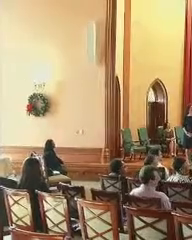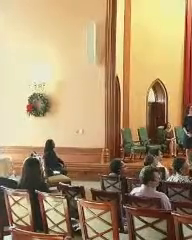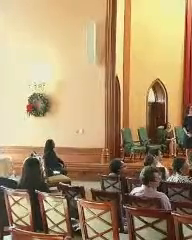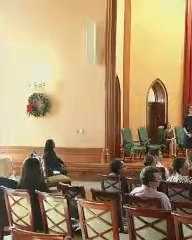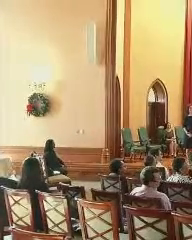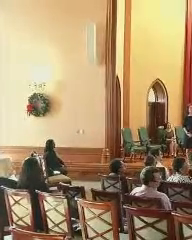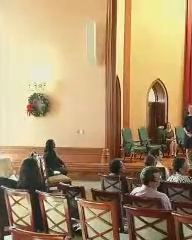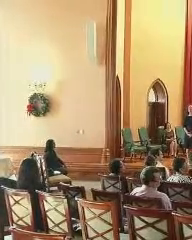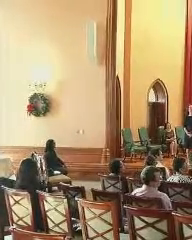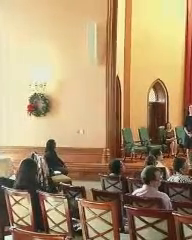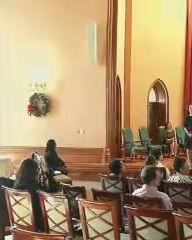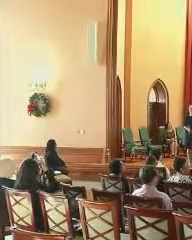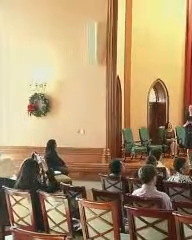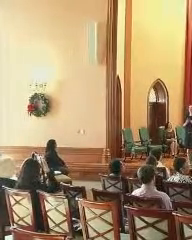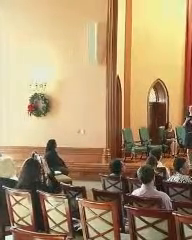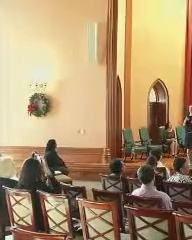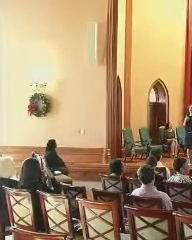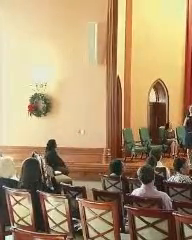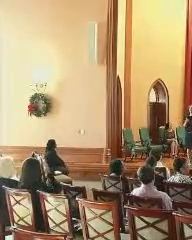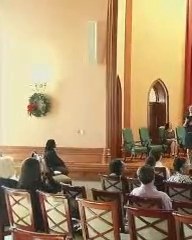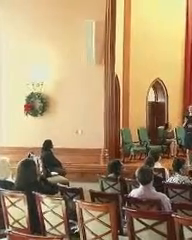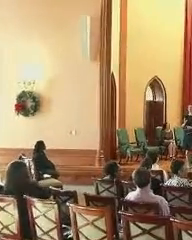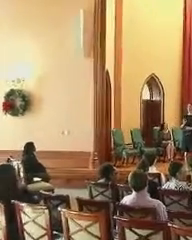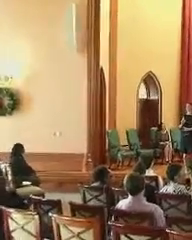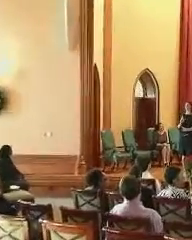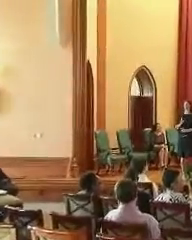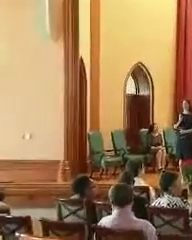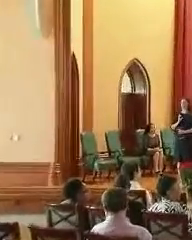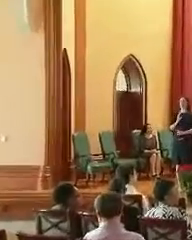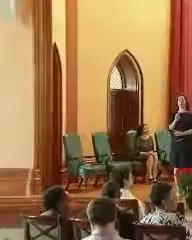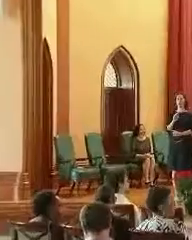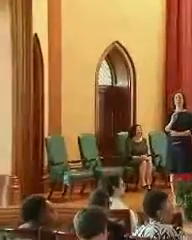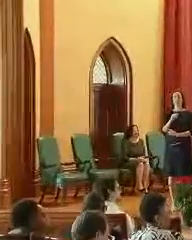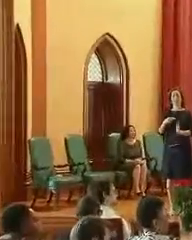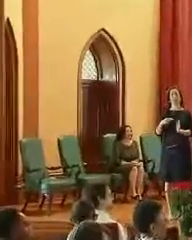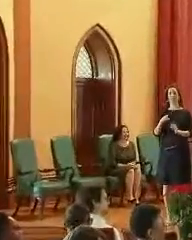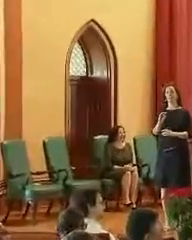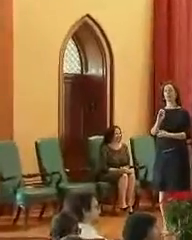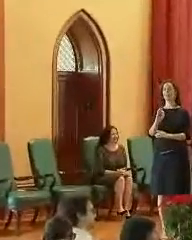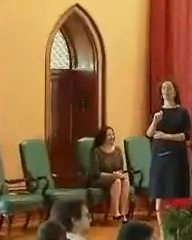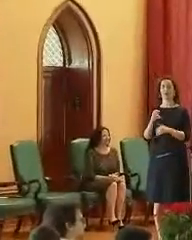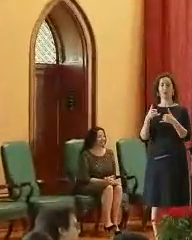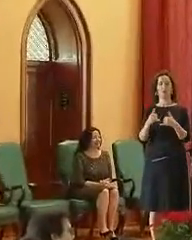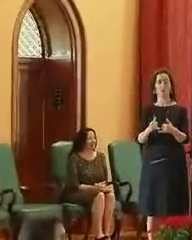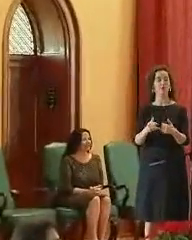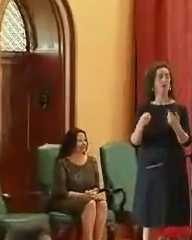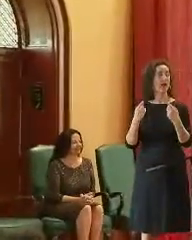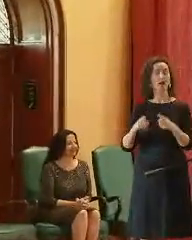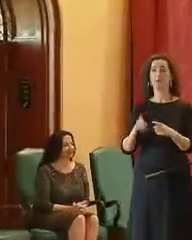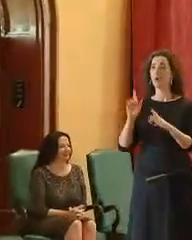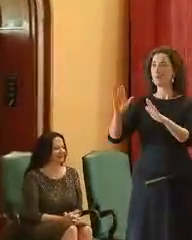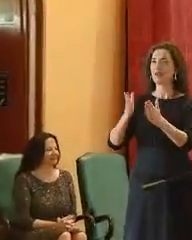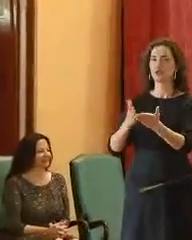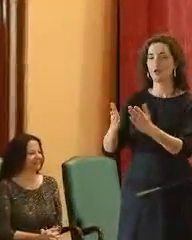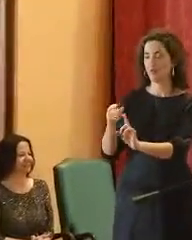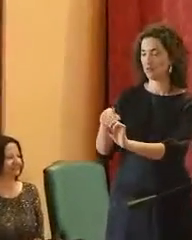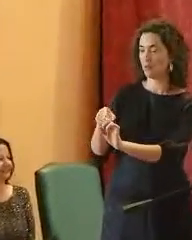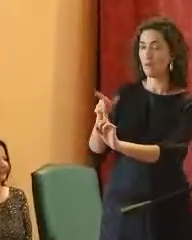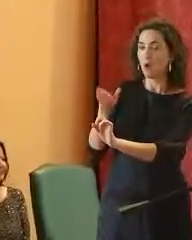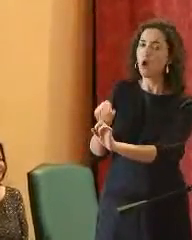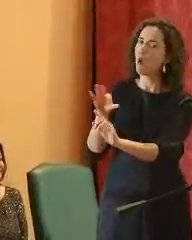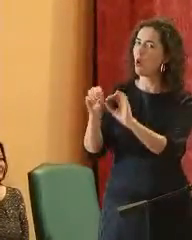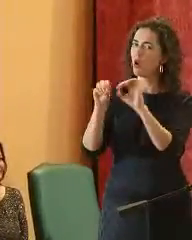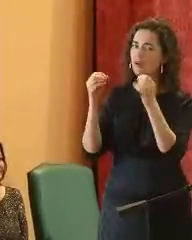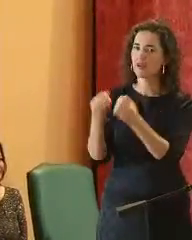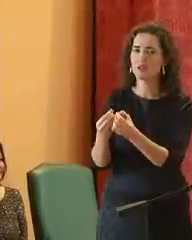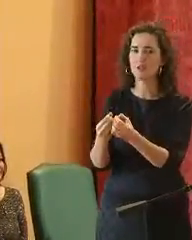The next award is the Distinguished Merit Award. This award is given in recognition of extraordinary service by an individual,